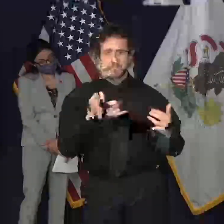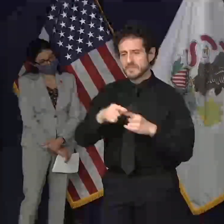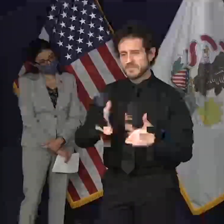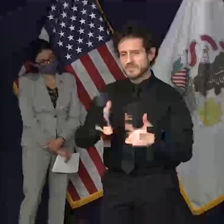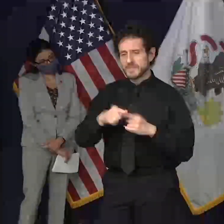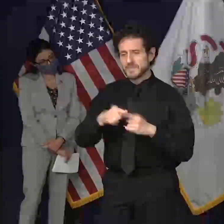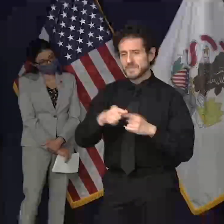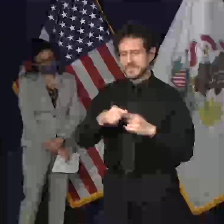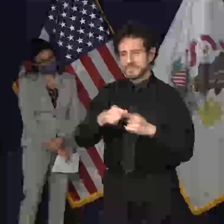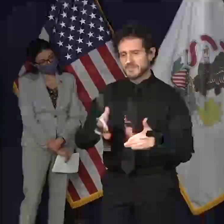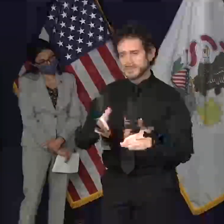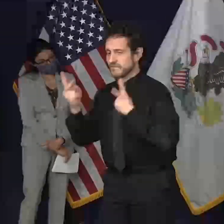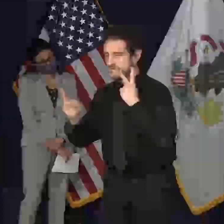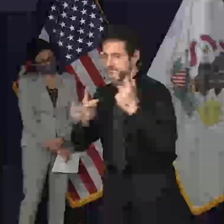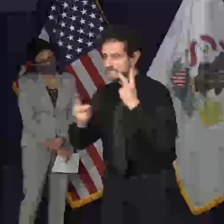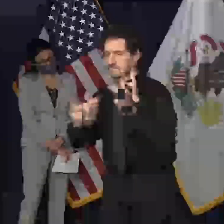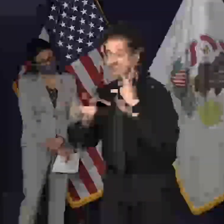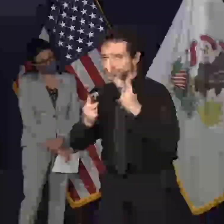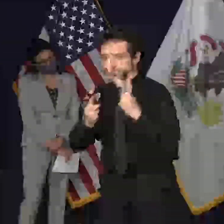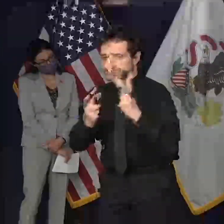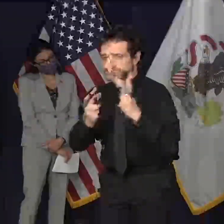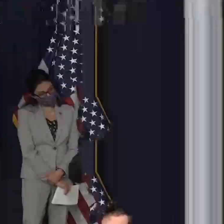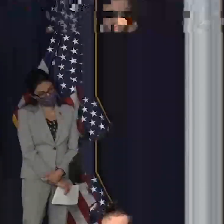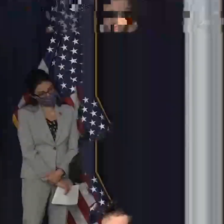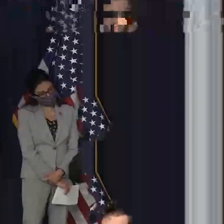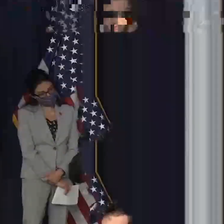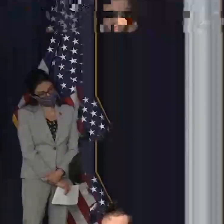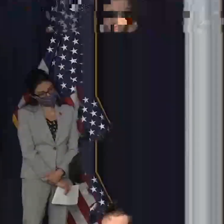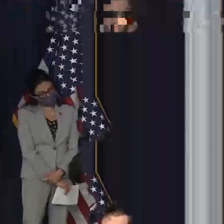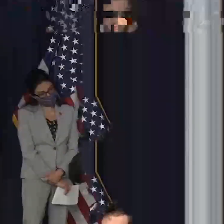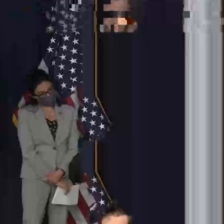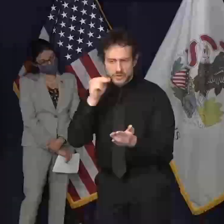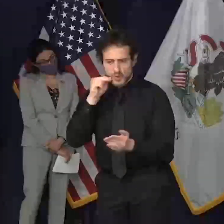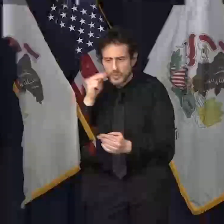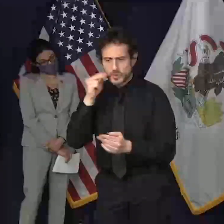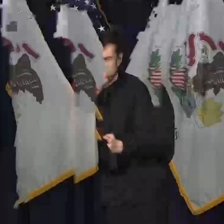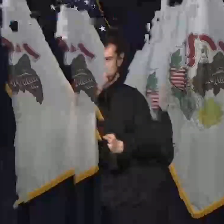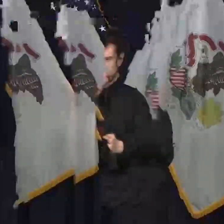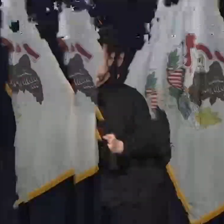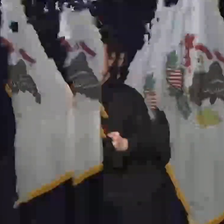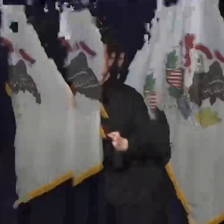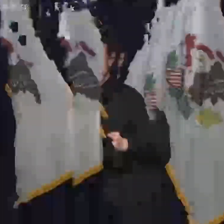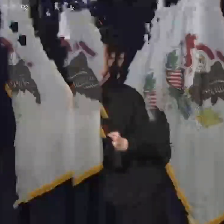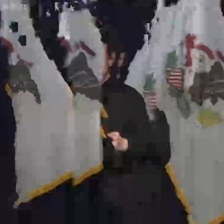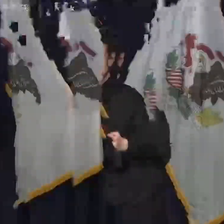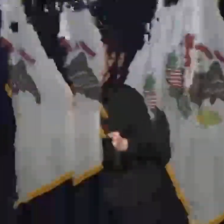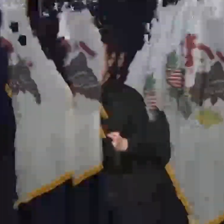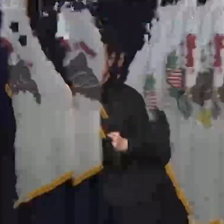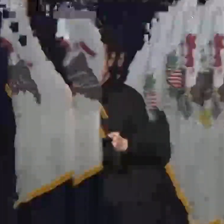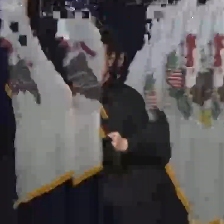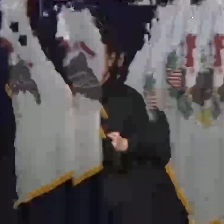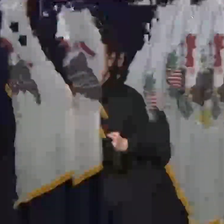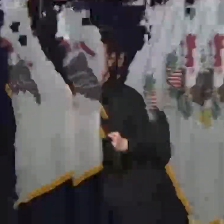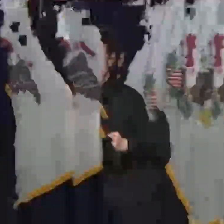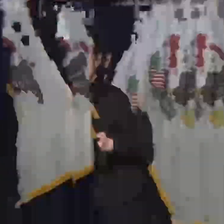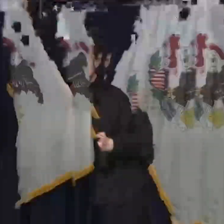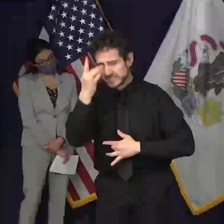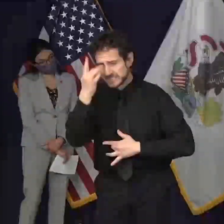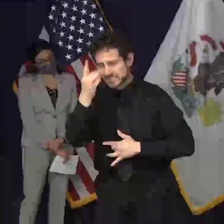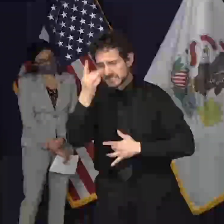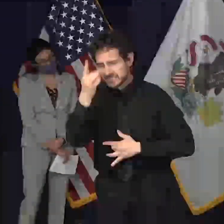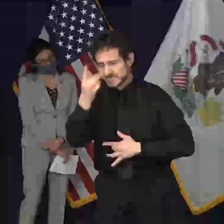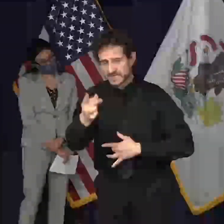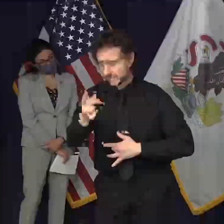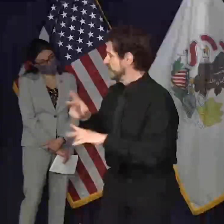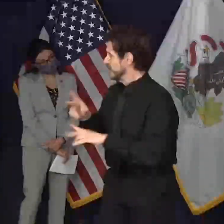create more contacts for this group that has already been so hardly hit, it doesn't seem like the right thing to do. It doesn't